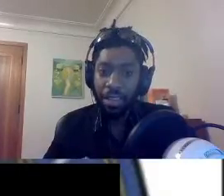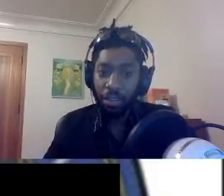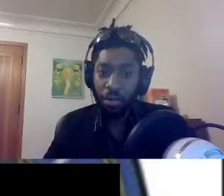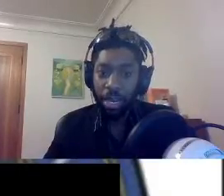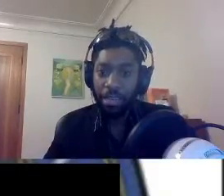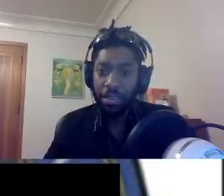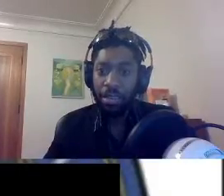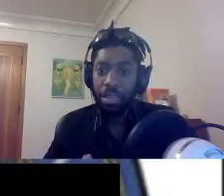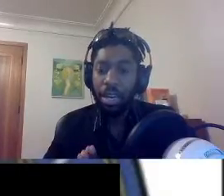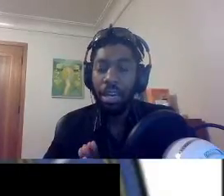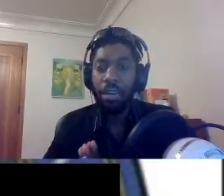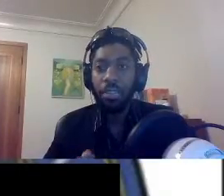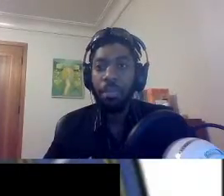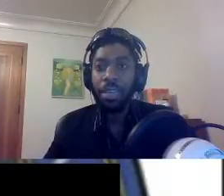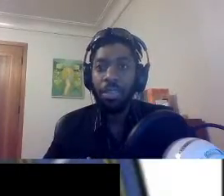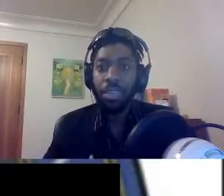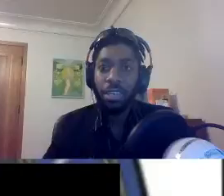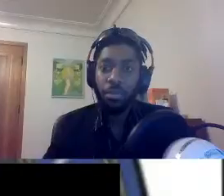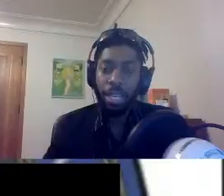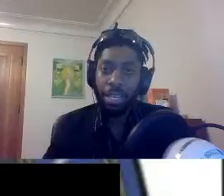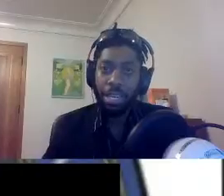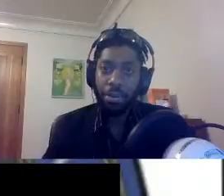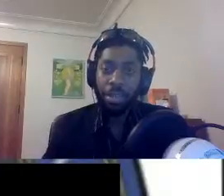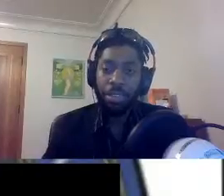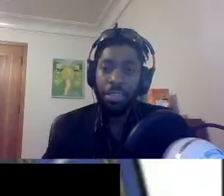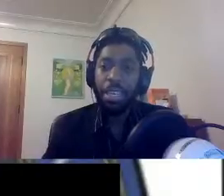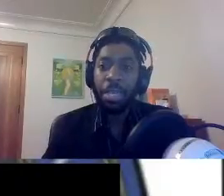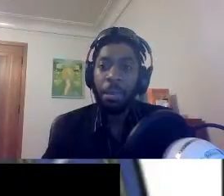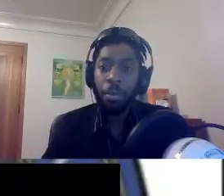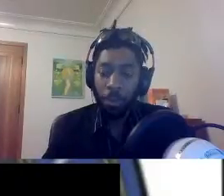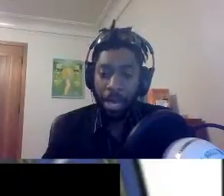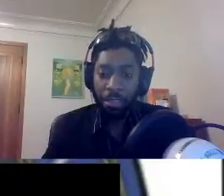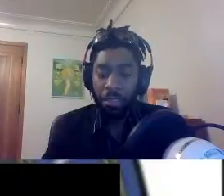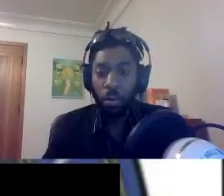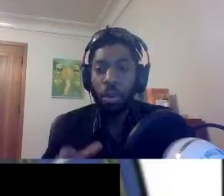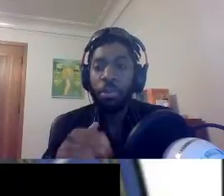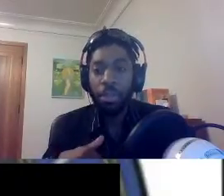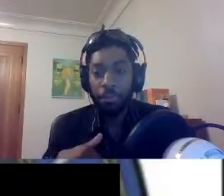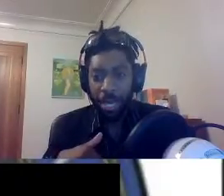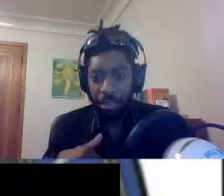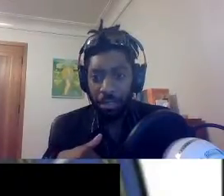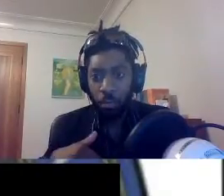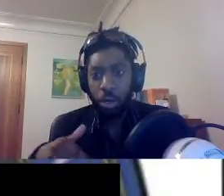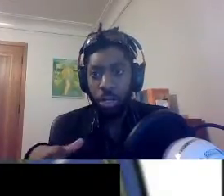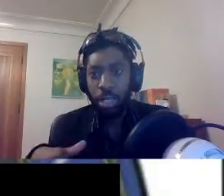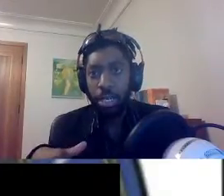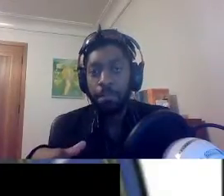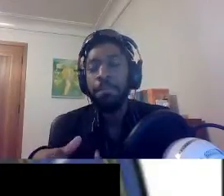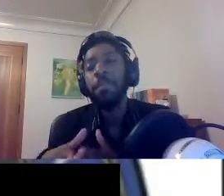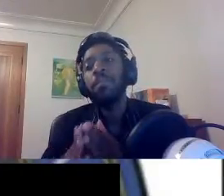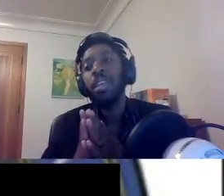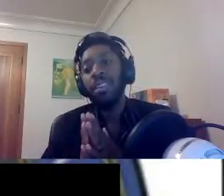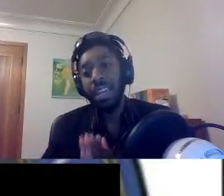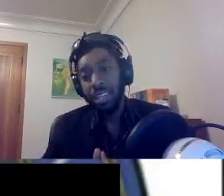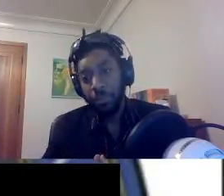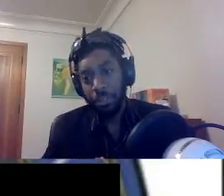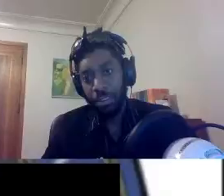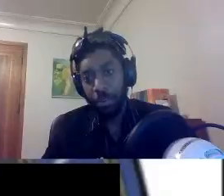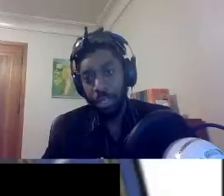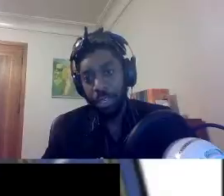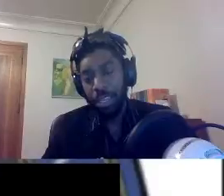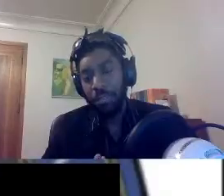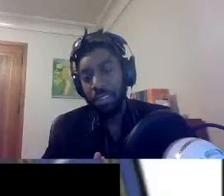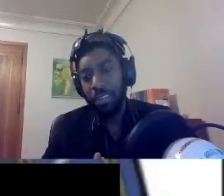So that's all right. The big thing right now is keeping up with your masks. So whether you believe masks work or not,